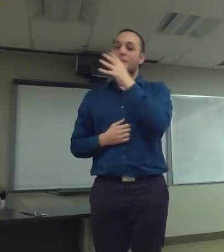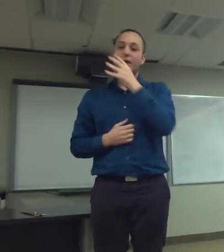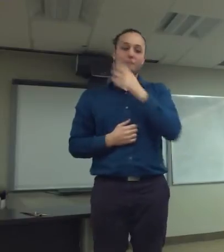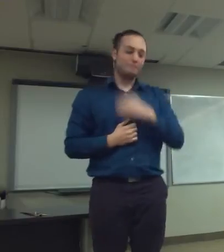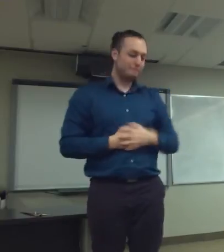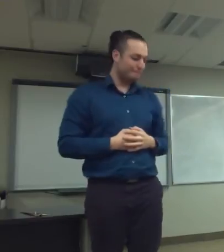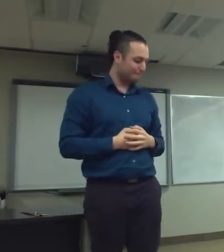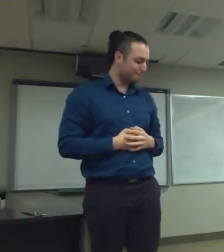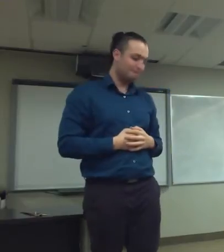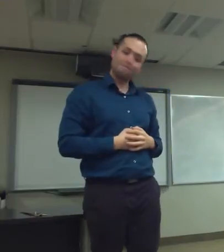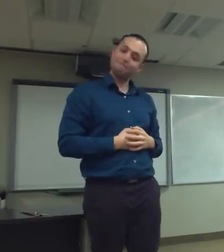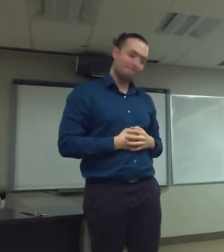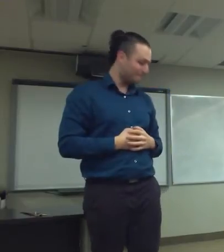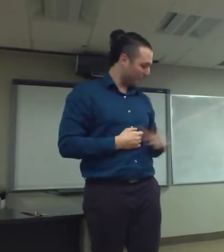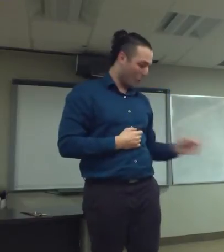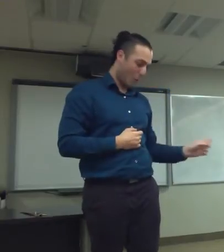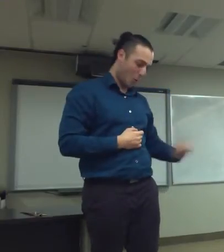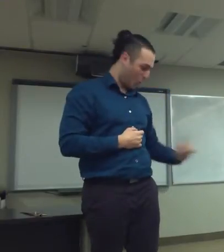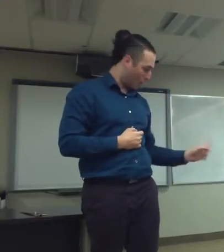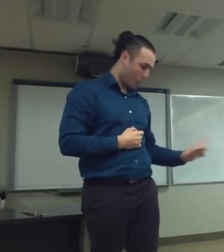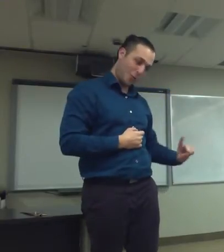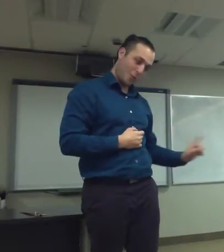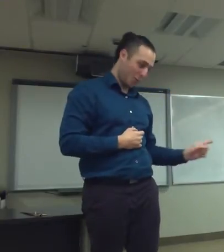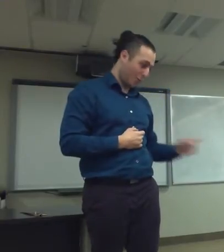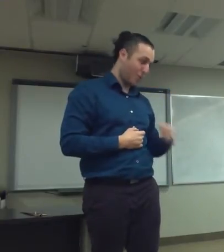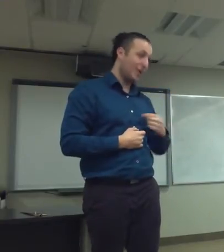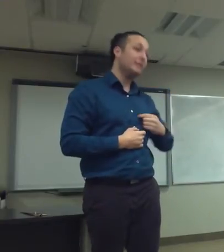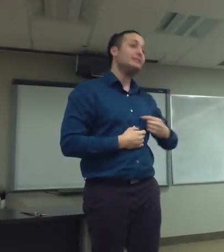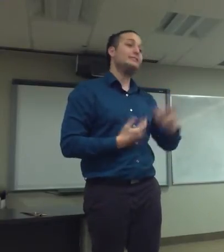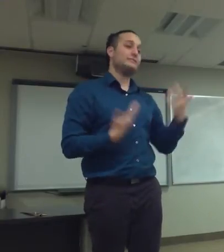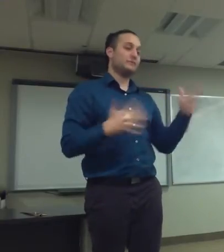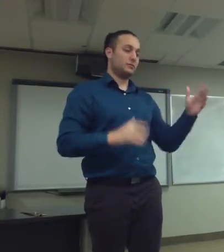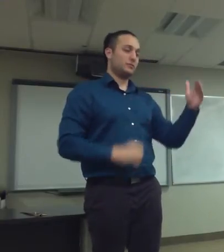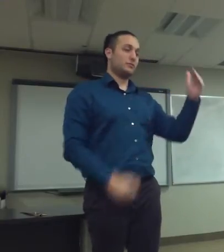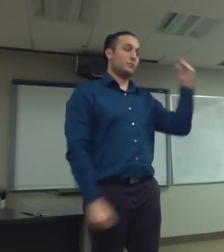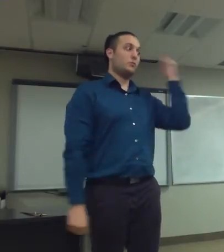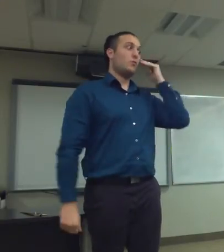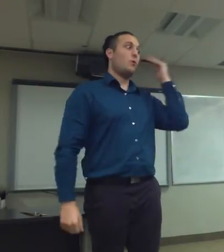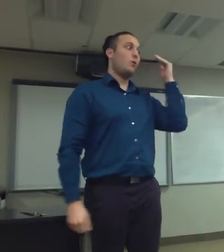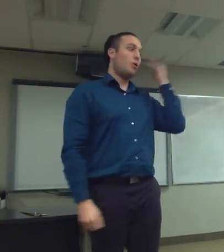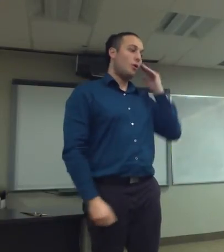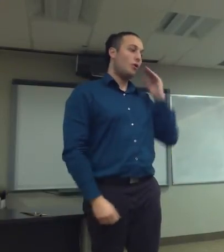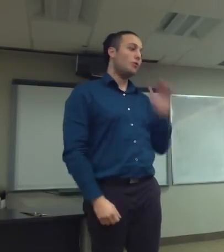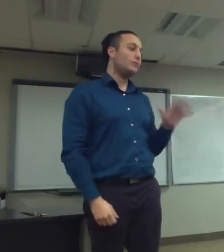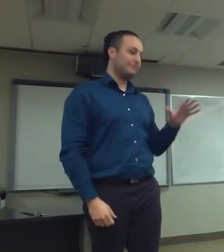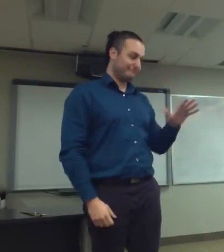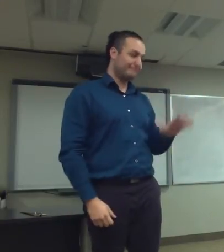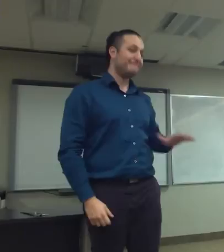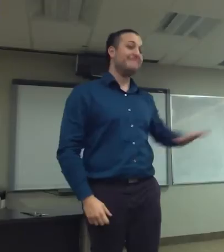Oh no, said her mother. I've heard those coloring markers.